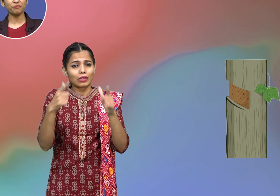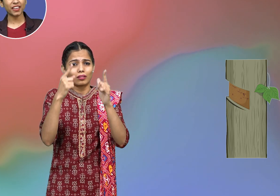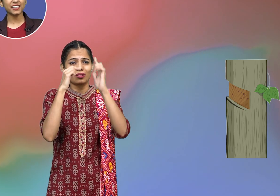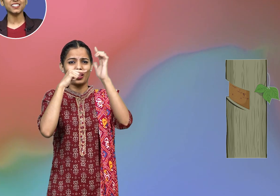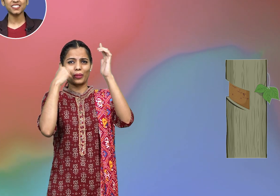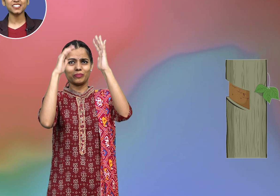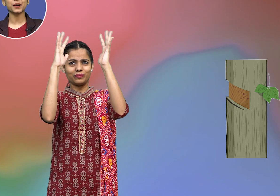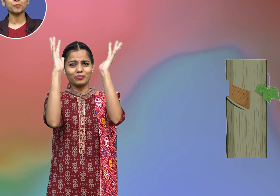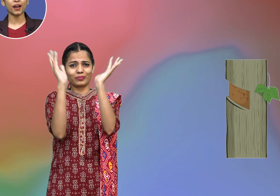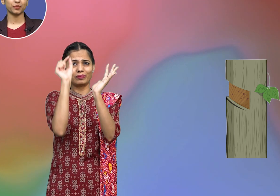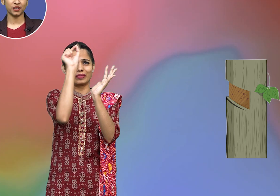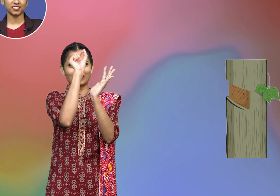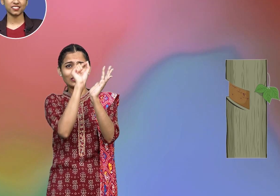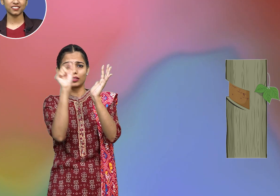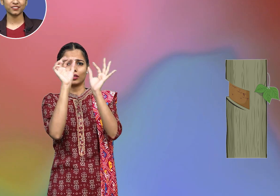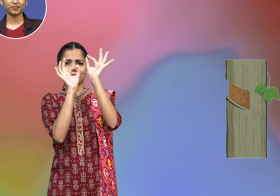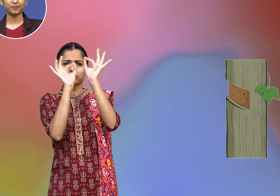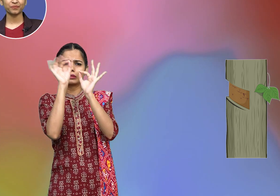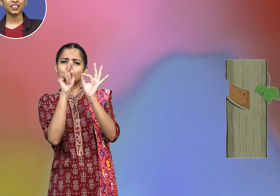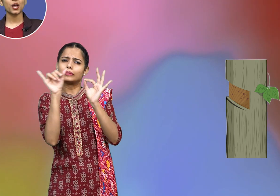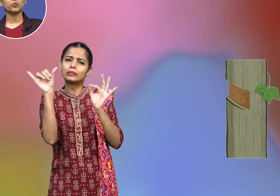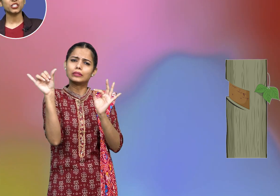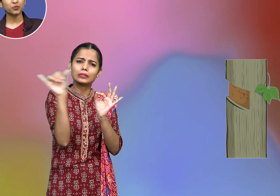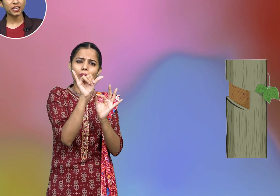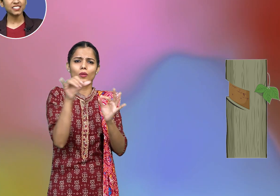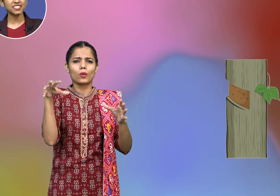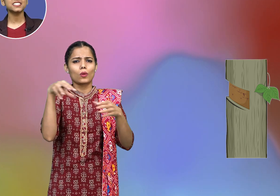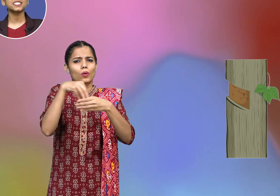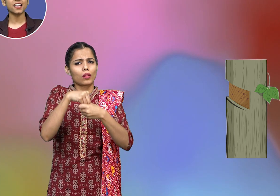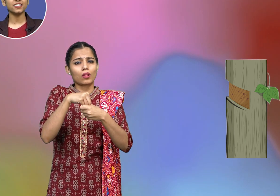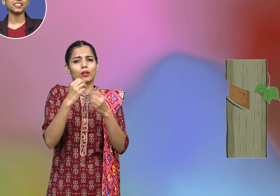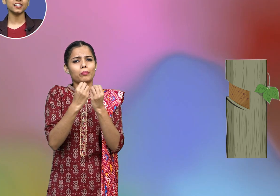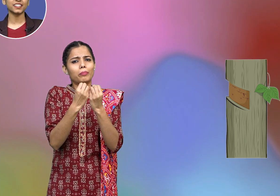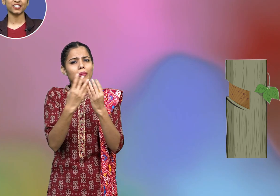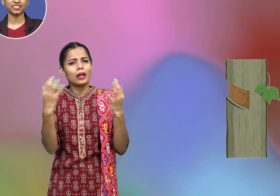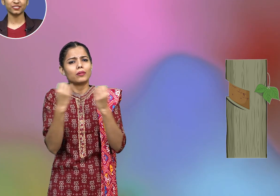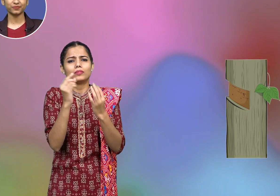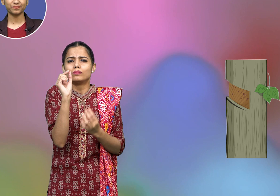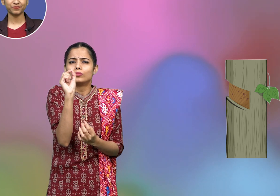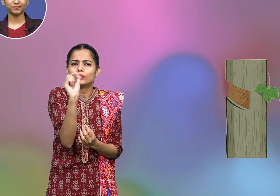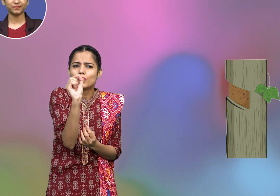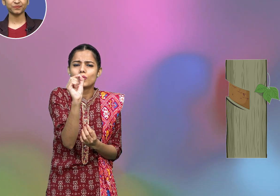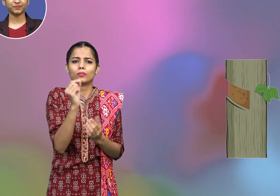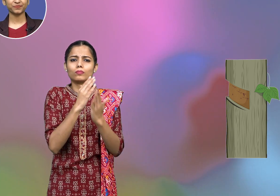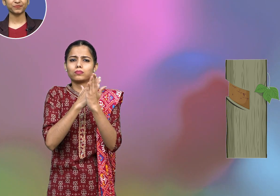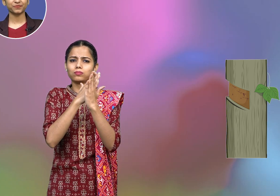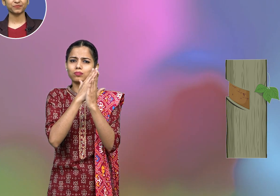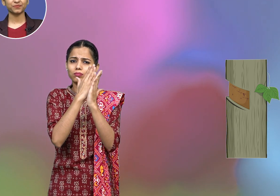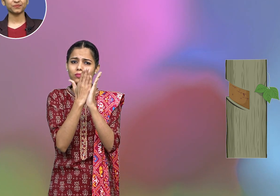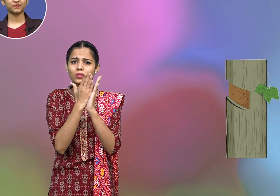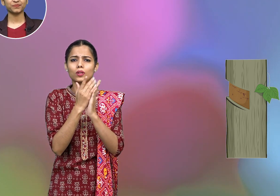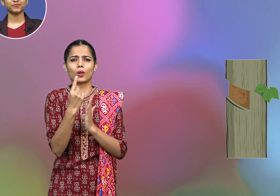consisting of many little compartments, which means cell in Latin.